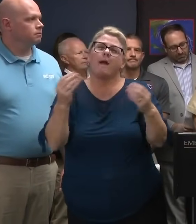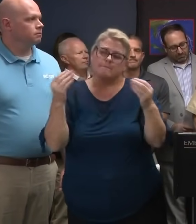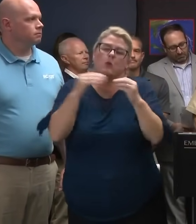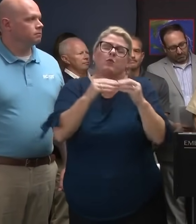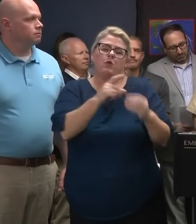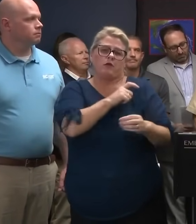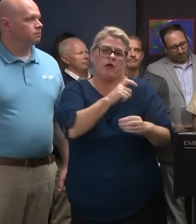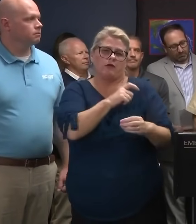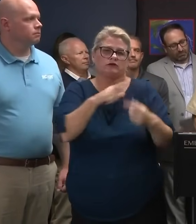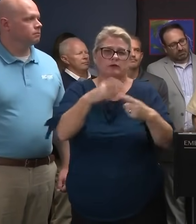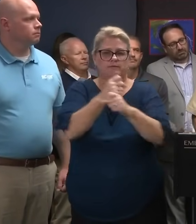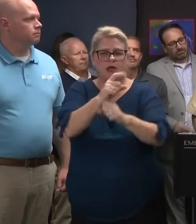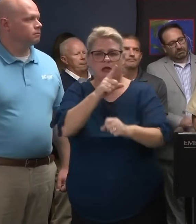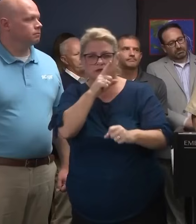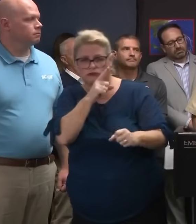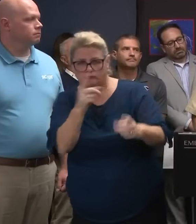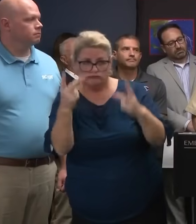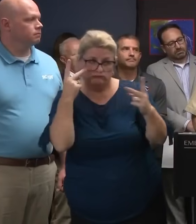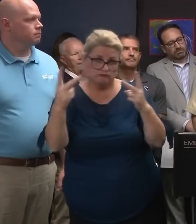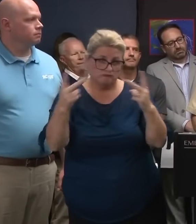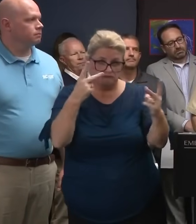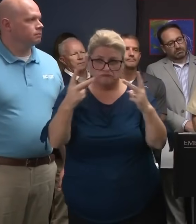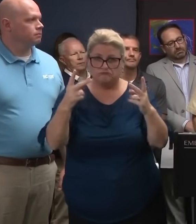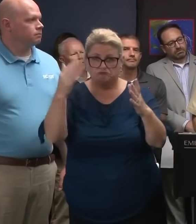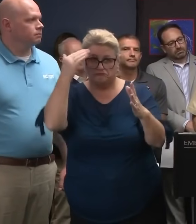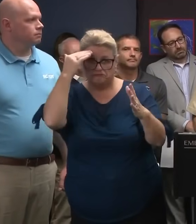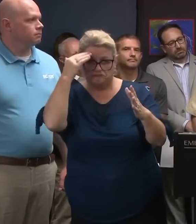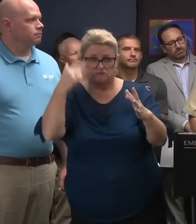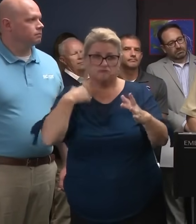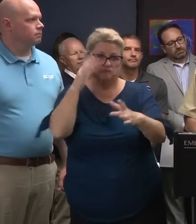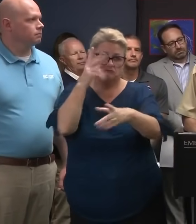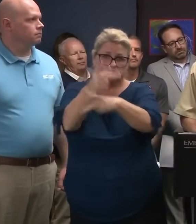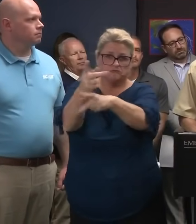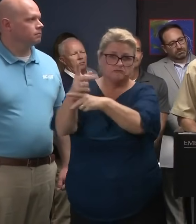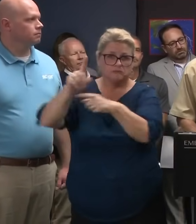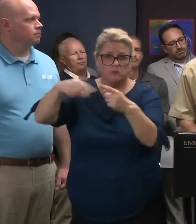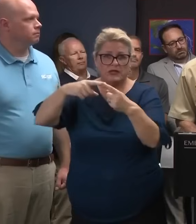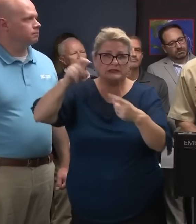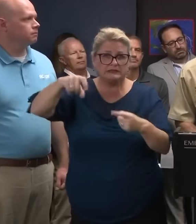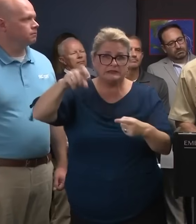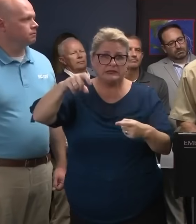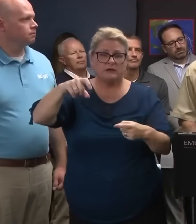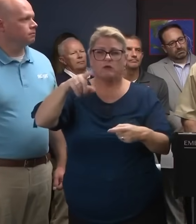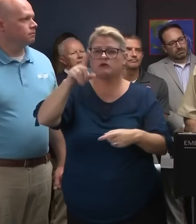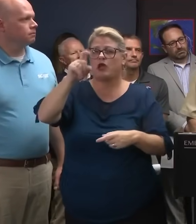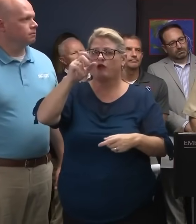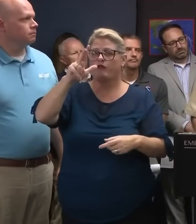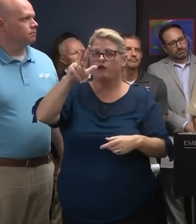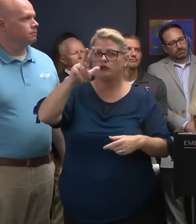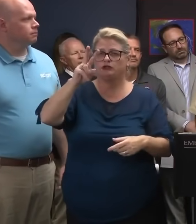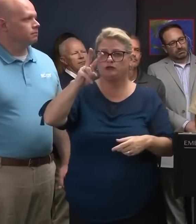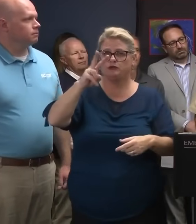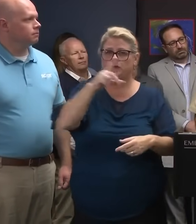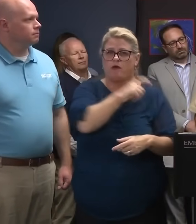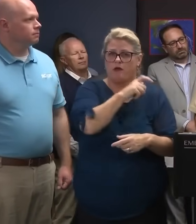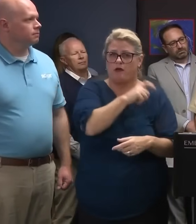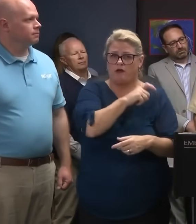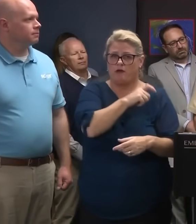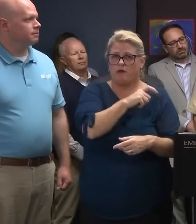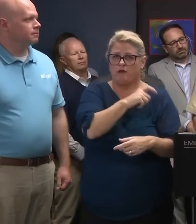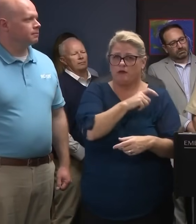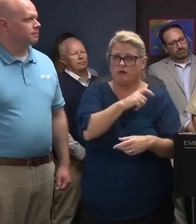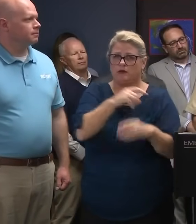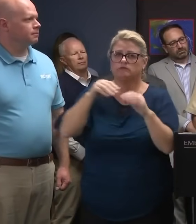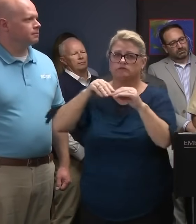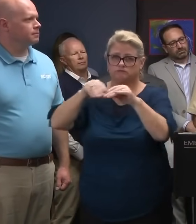to maintain order and visibility. We're anticipating using an additional 132 law enforcement officers. This will